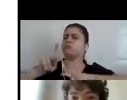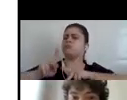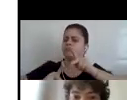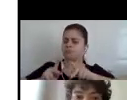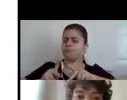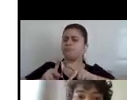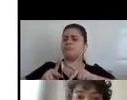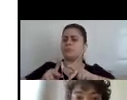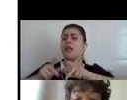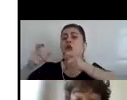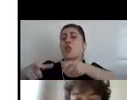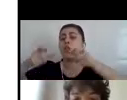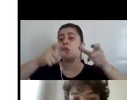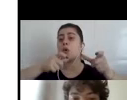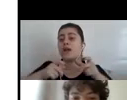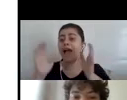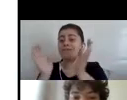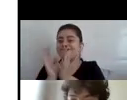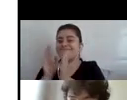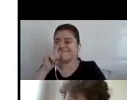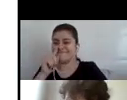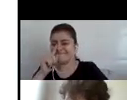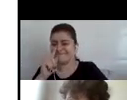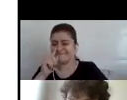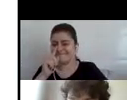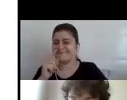started by the idea of